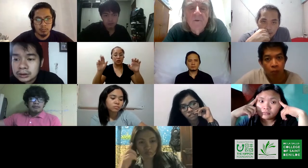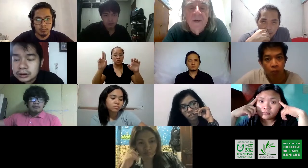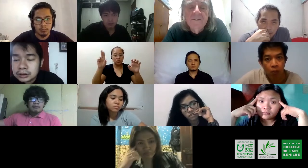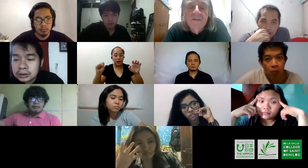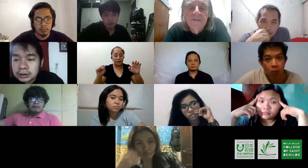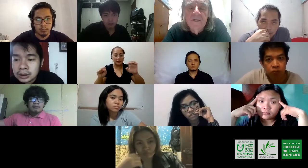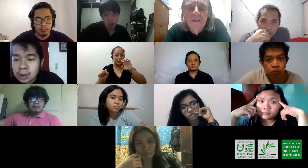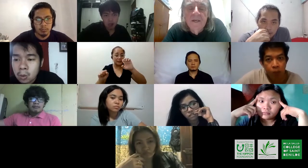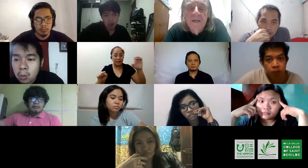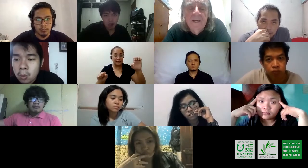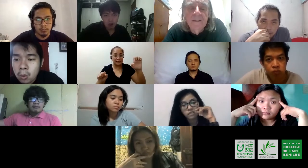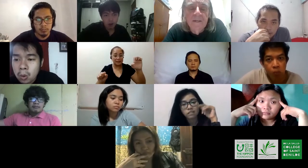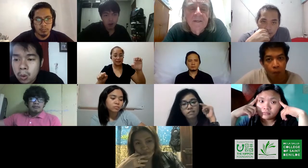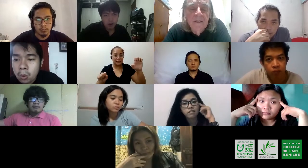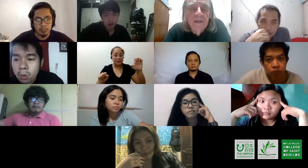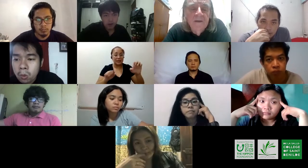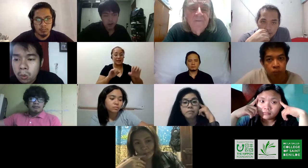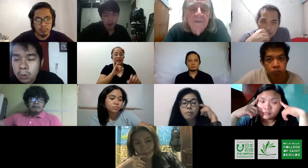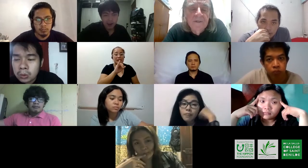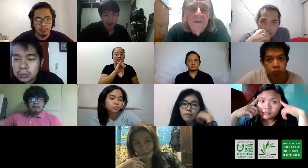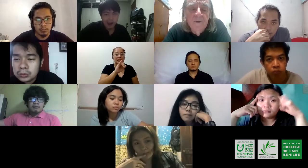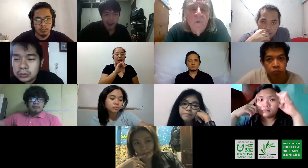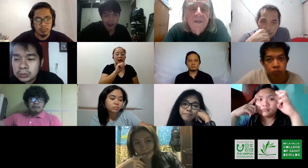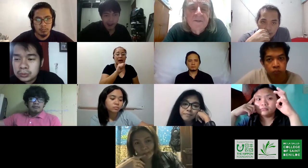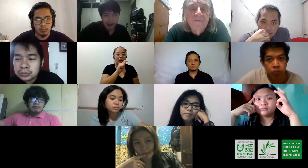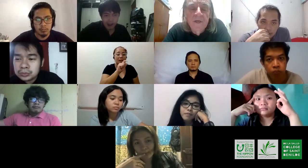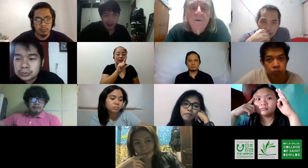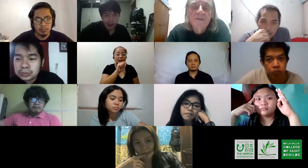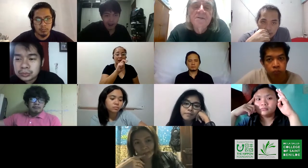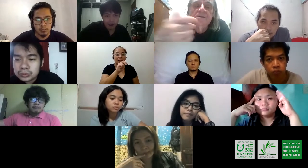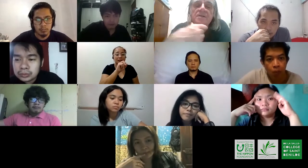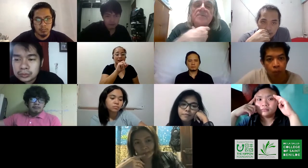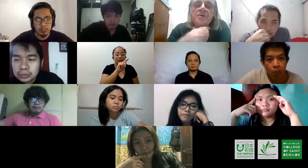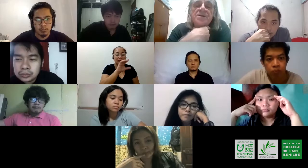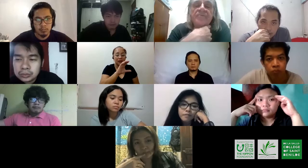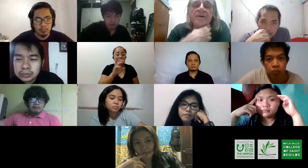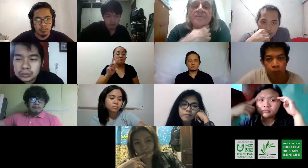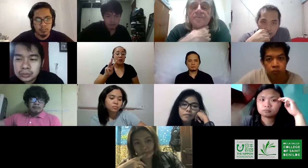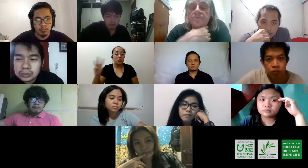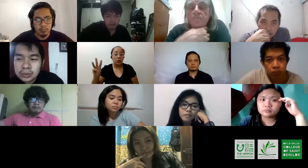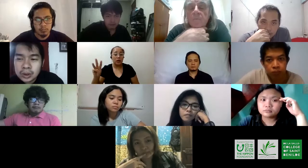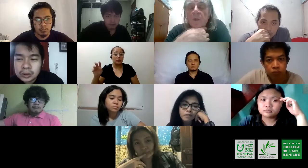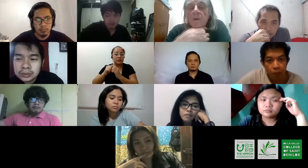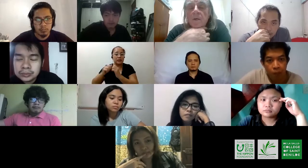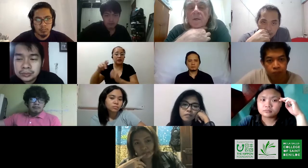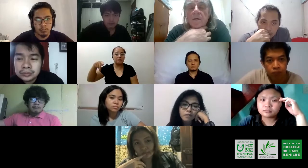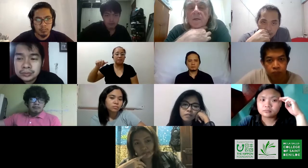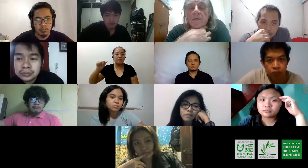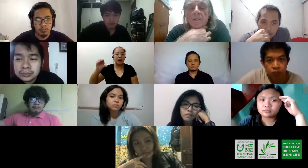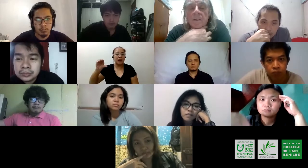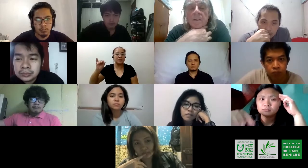of the US, it's in the Atlantic. If it's west of the US, it's in the Pacific.